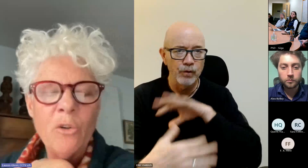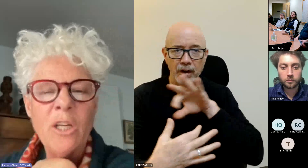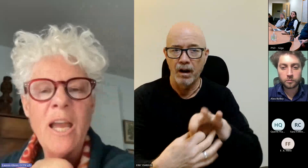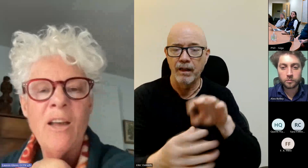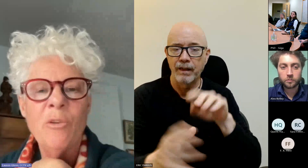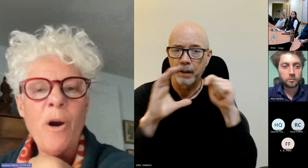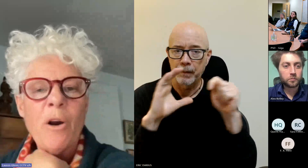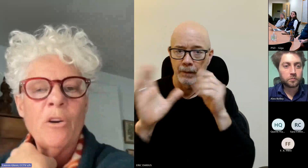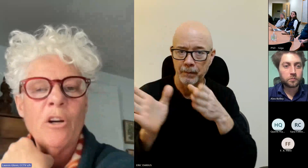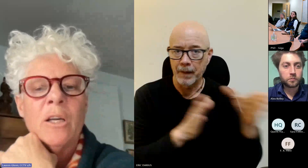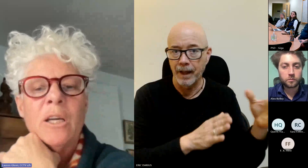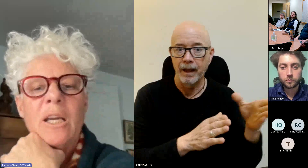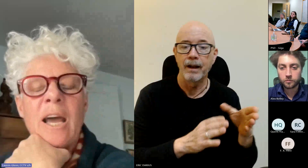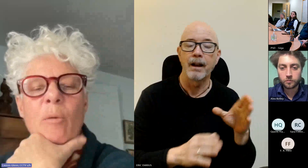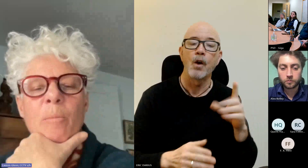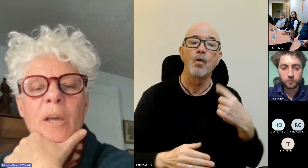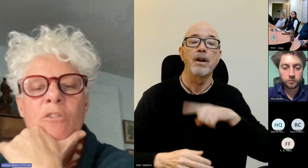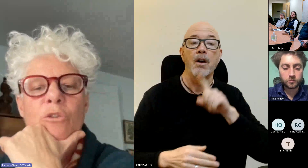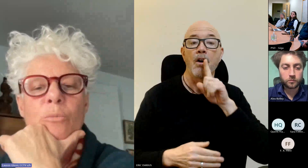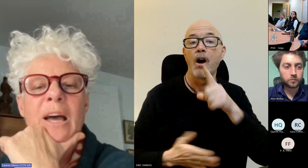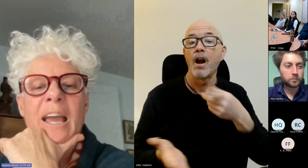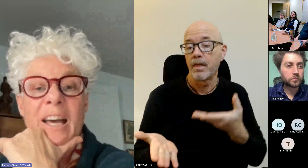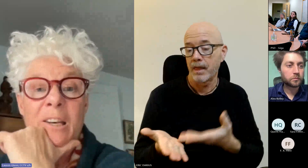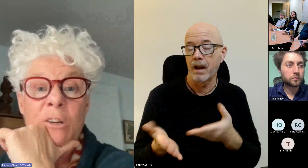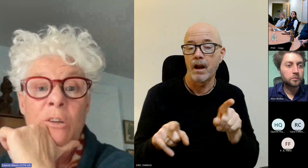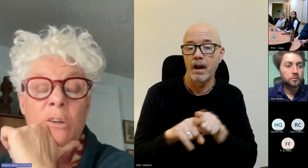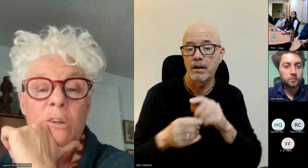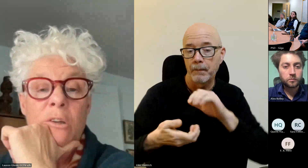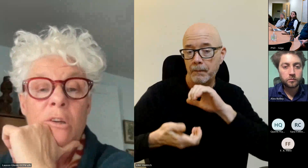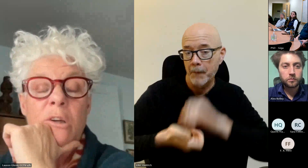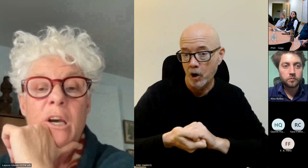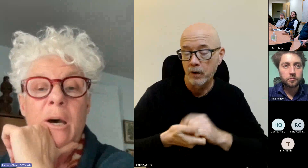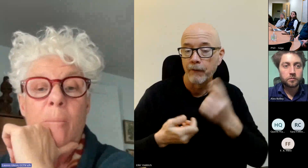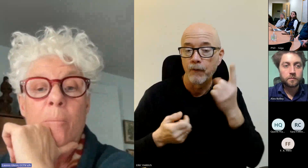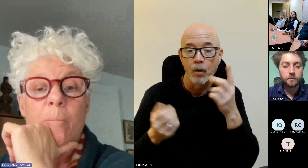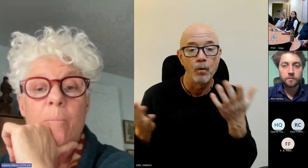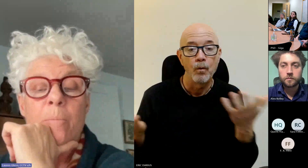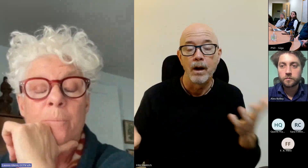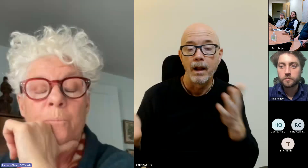are included as a partner in helping to plan